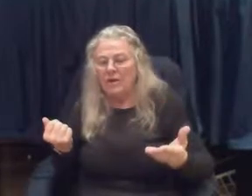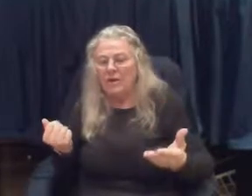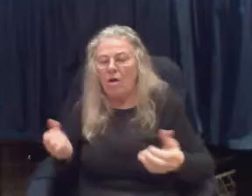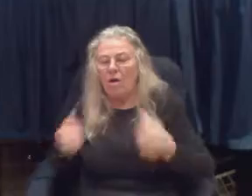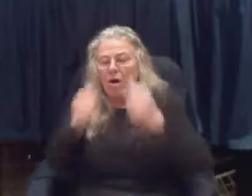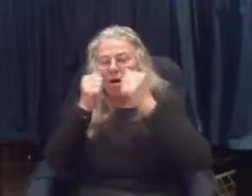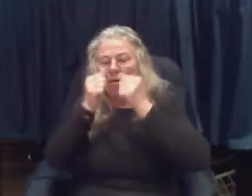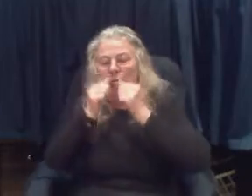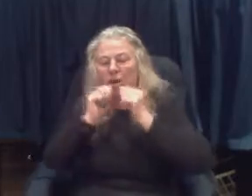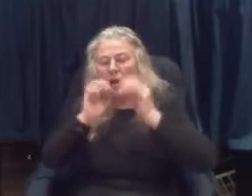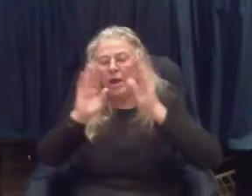There are